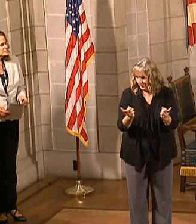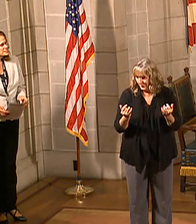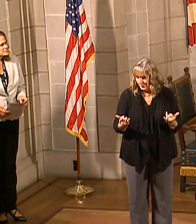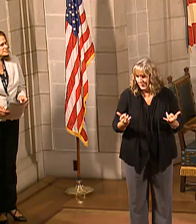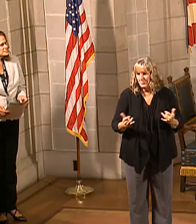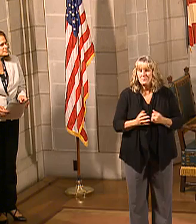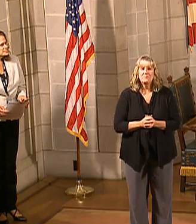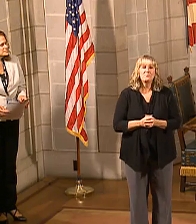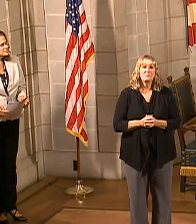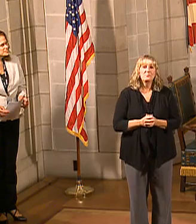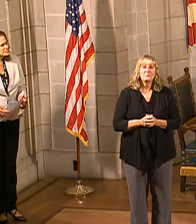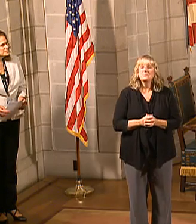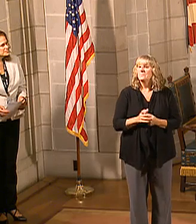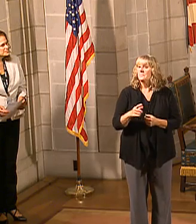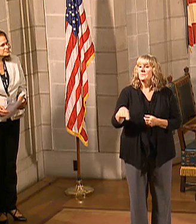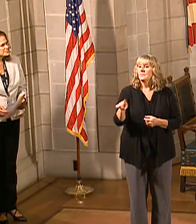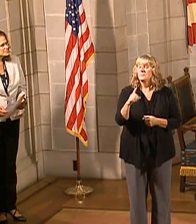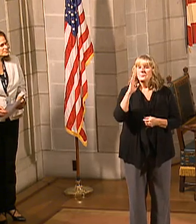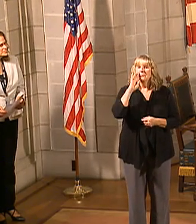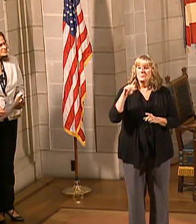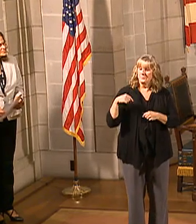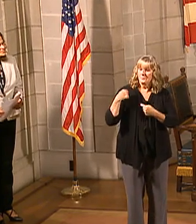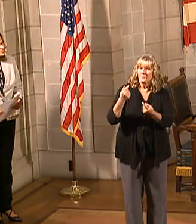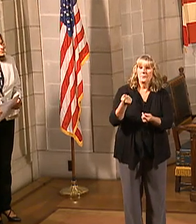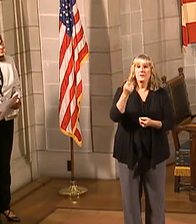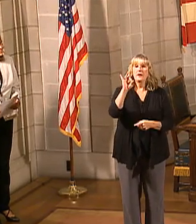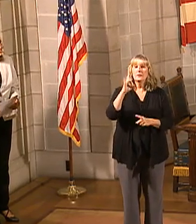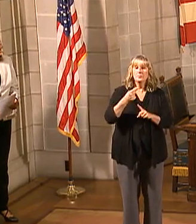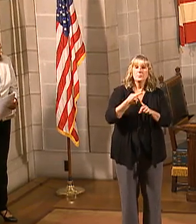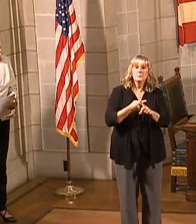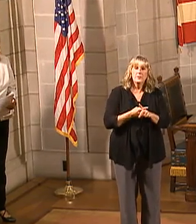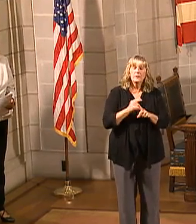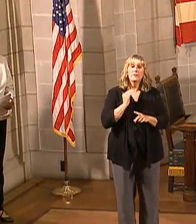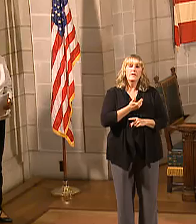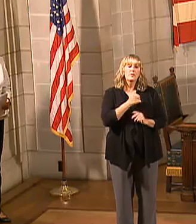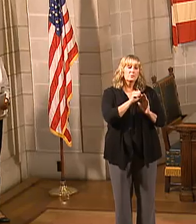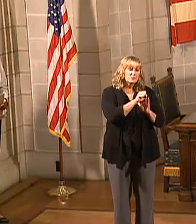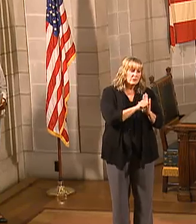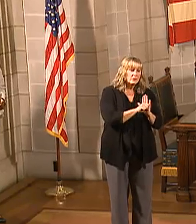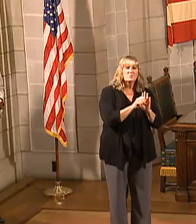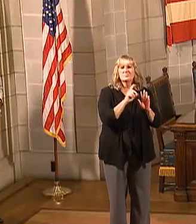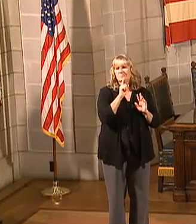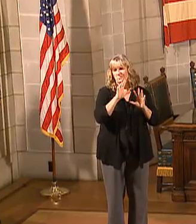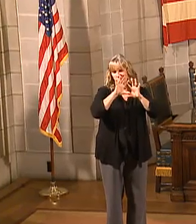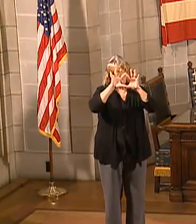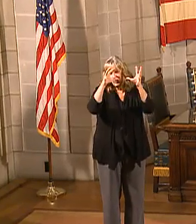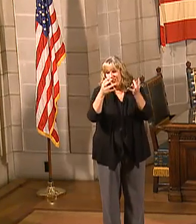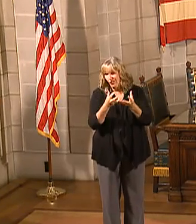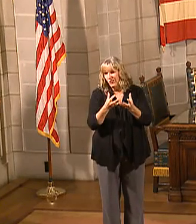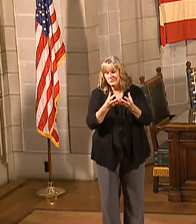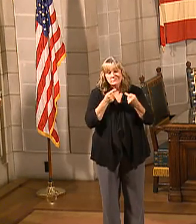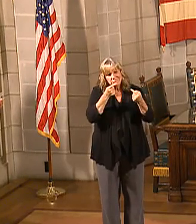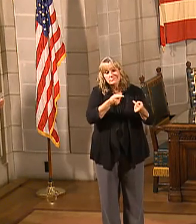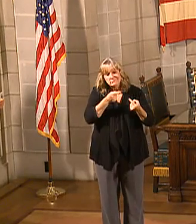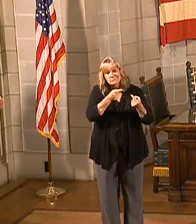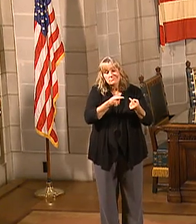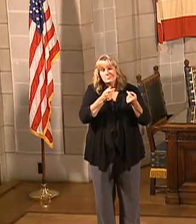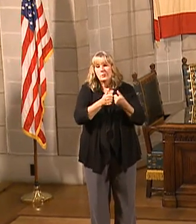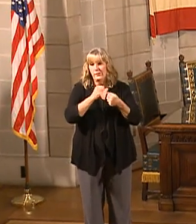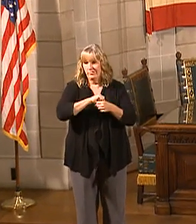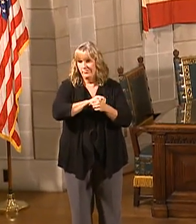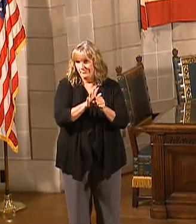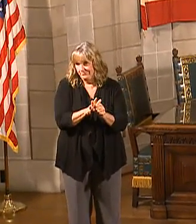today. So, as you all know, for the last 18 months, our state and the world has been grappling with the coronavirus